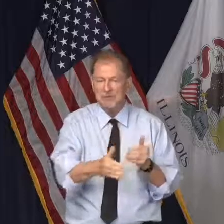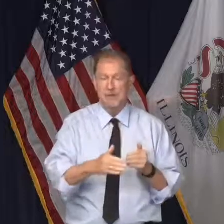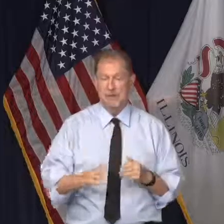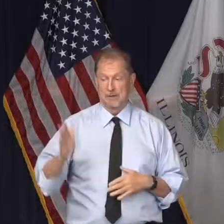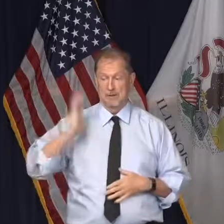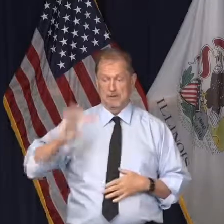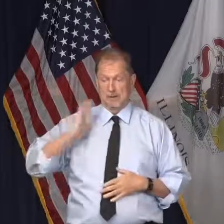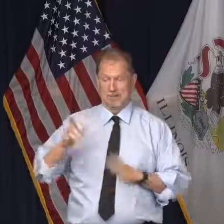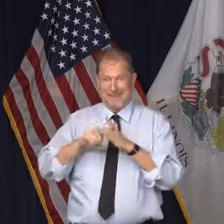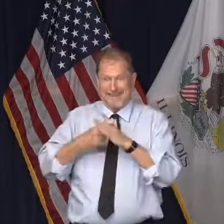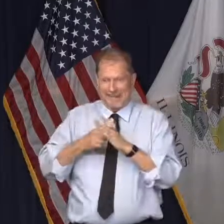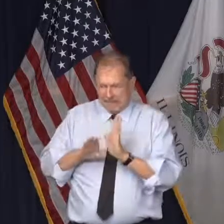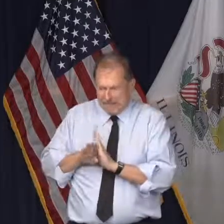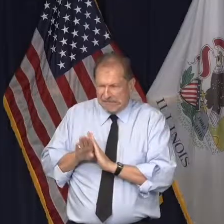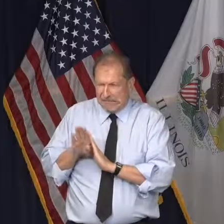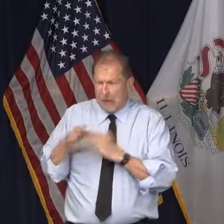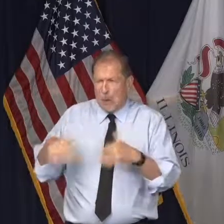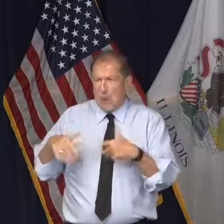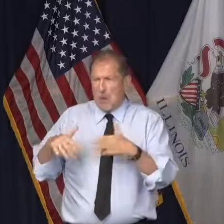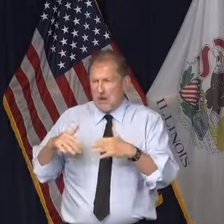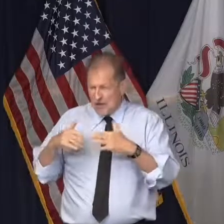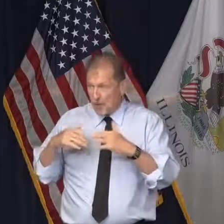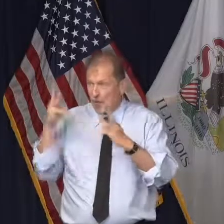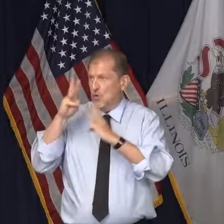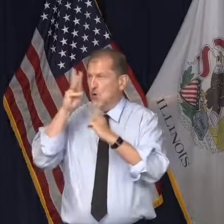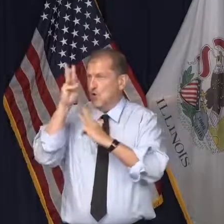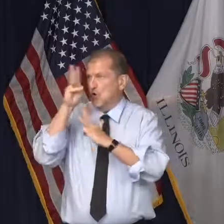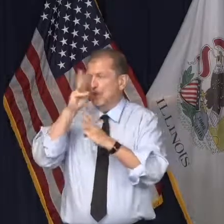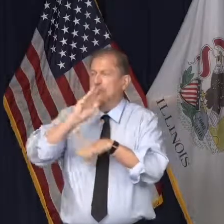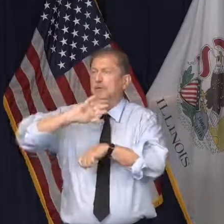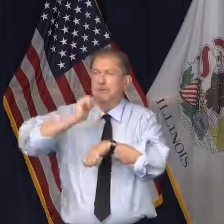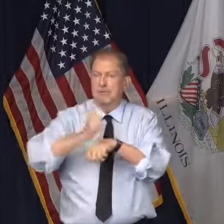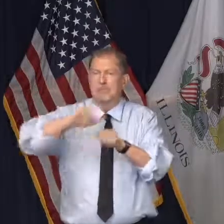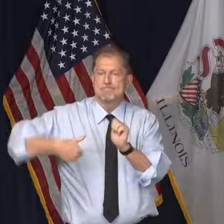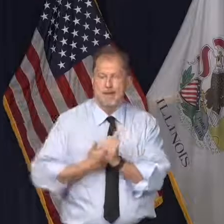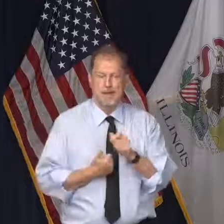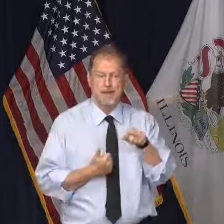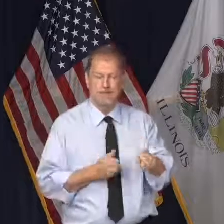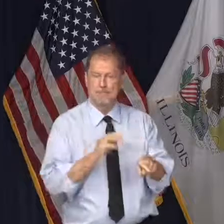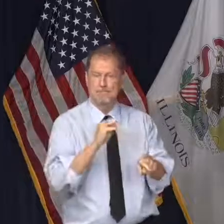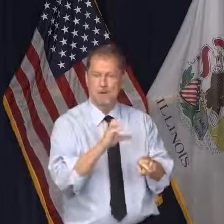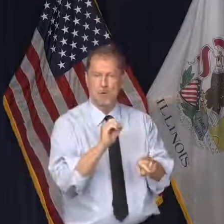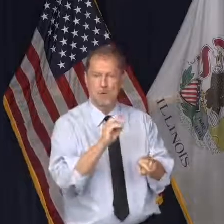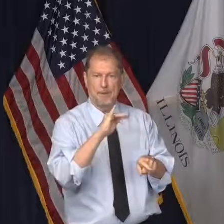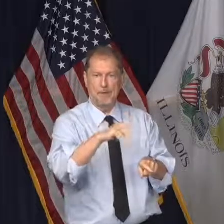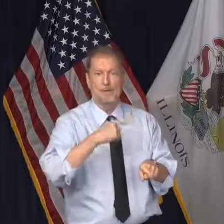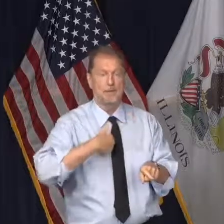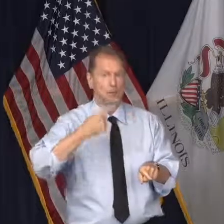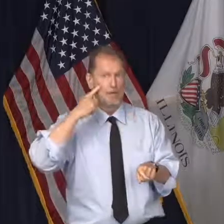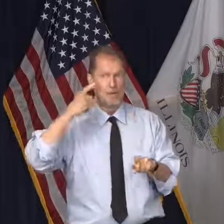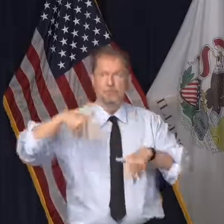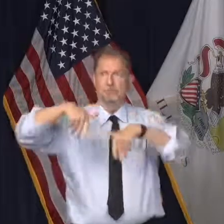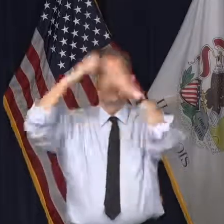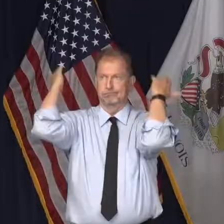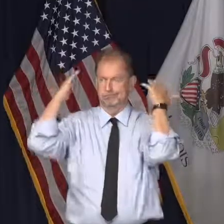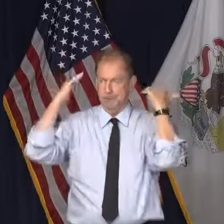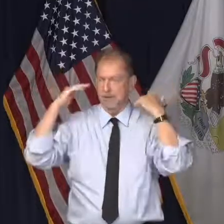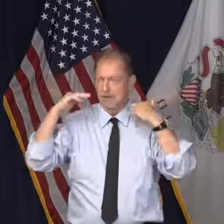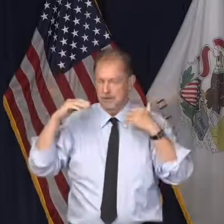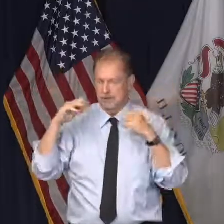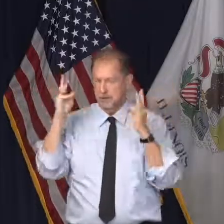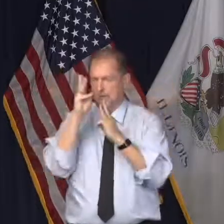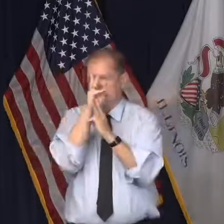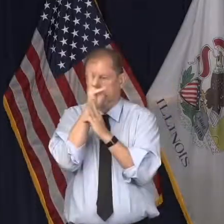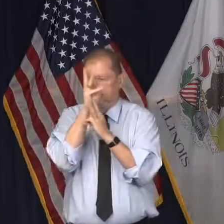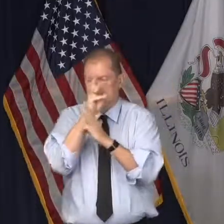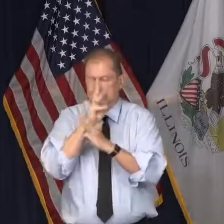parts of this pandemic, for Illinois anyway, our concern was that the numbers would just go through the roof. In fact, we had